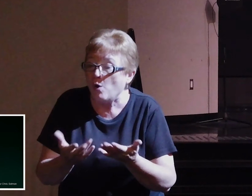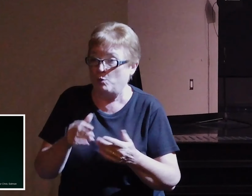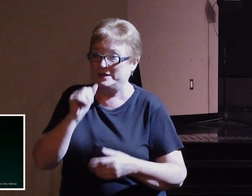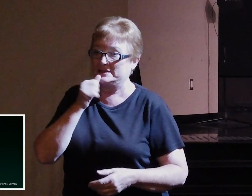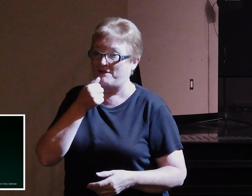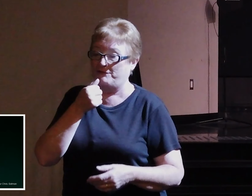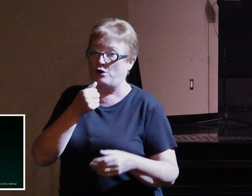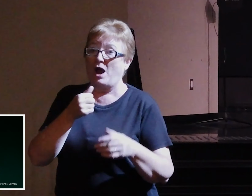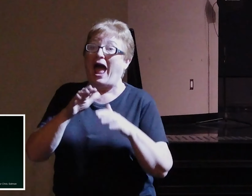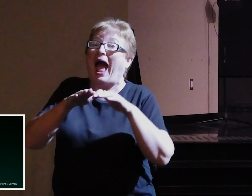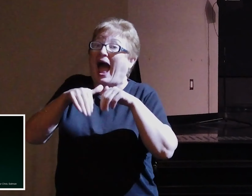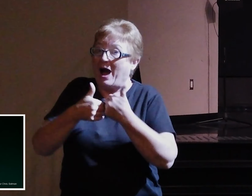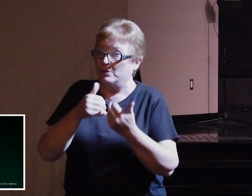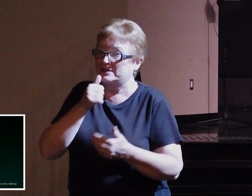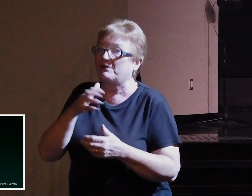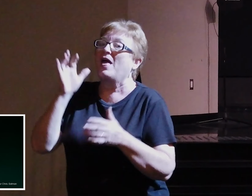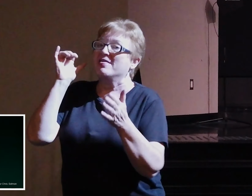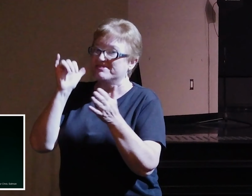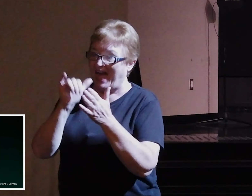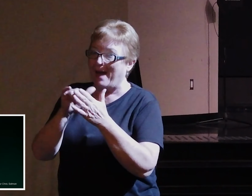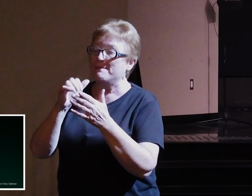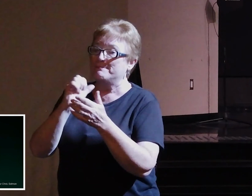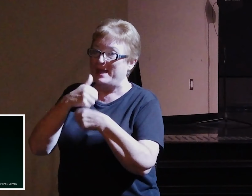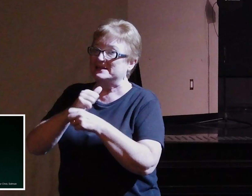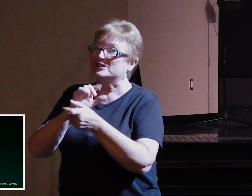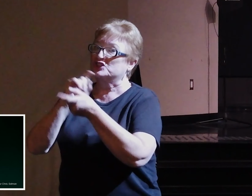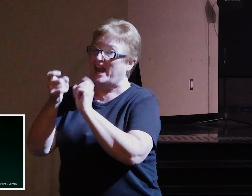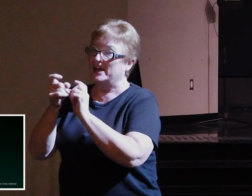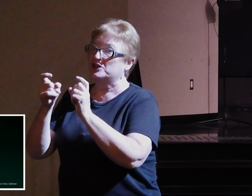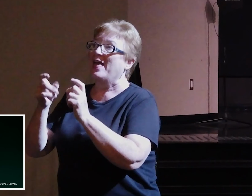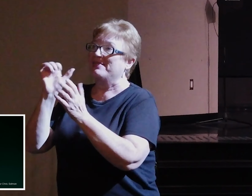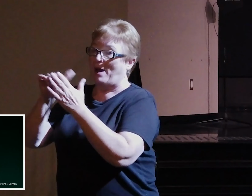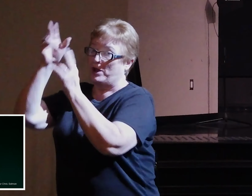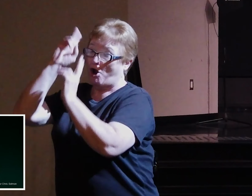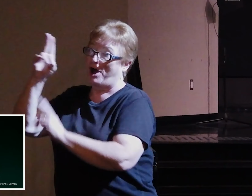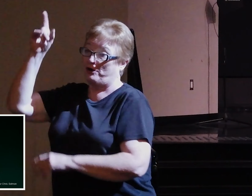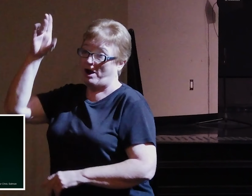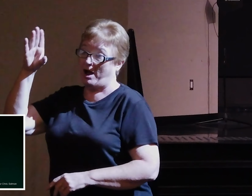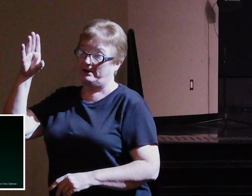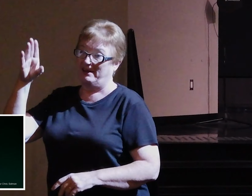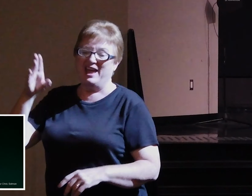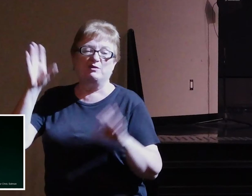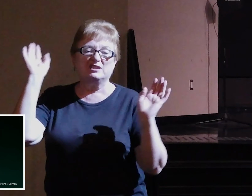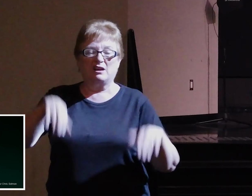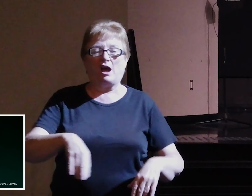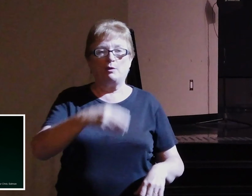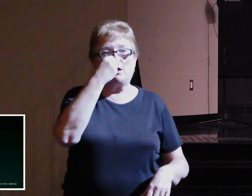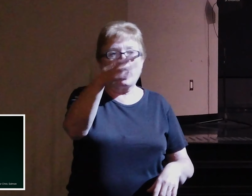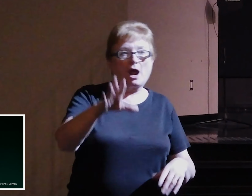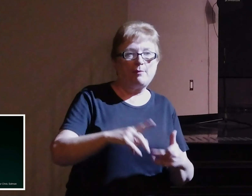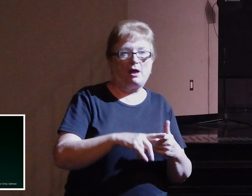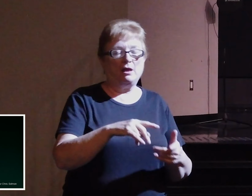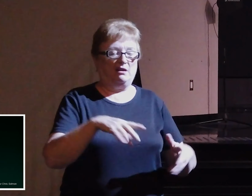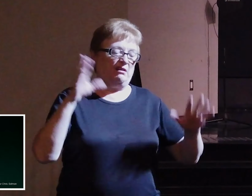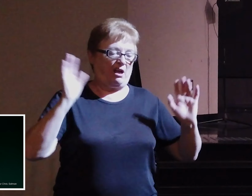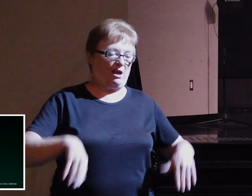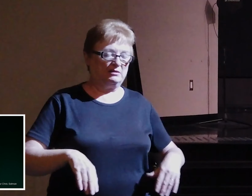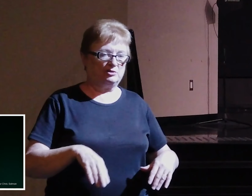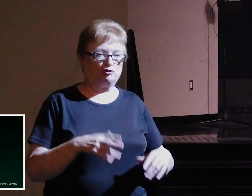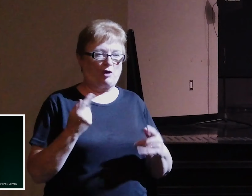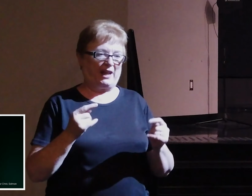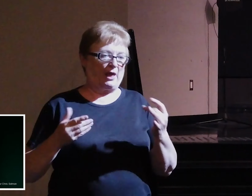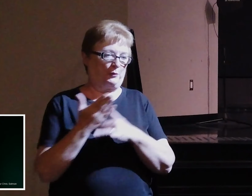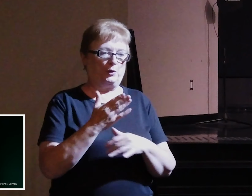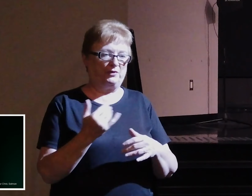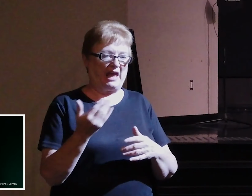So today we're going to see three ways that we can suffer in such a way that God receives glory so that our